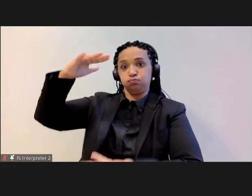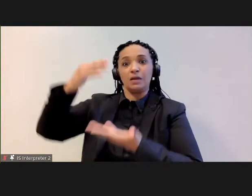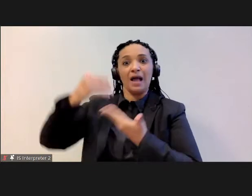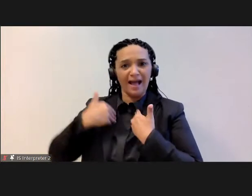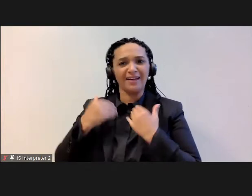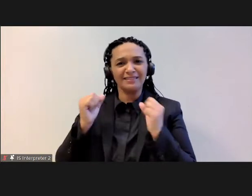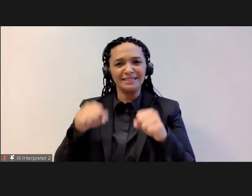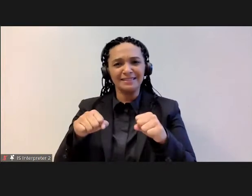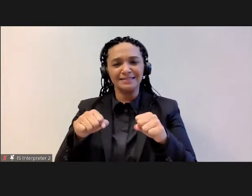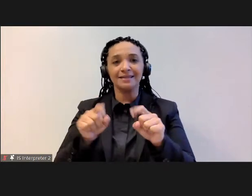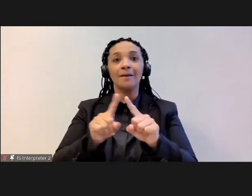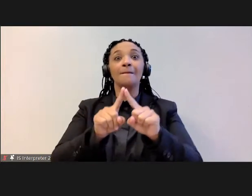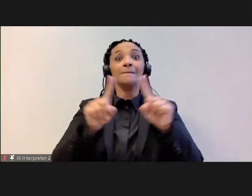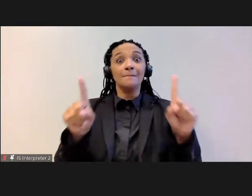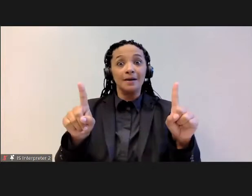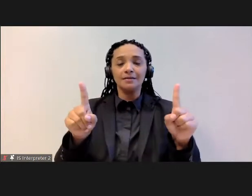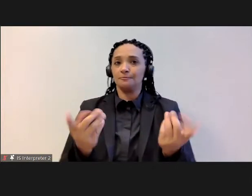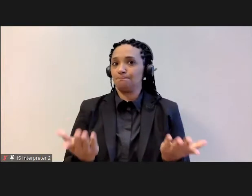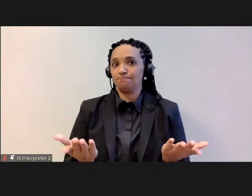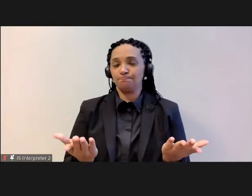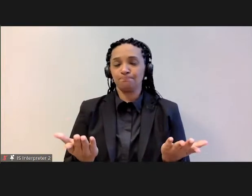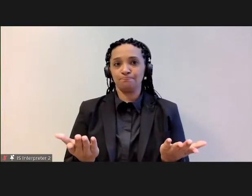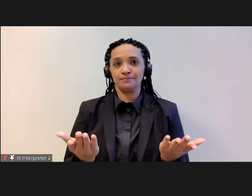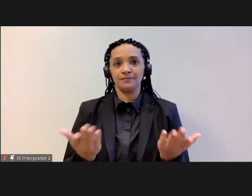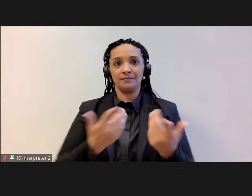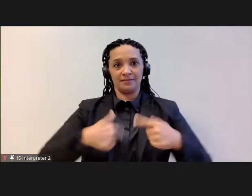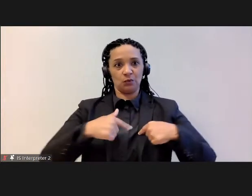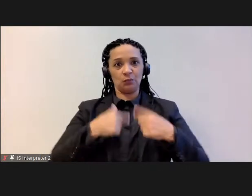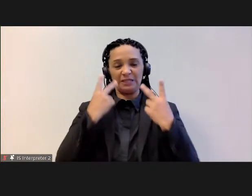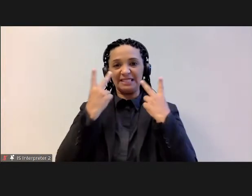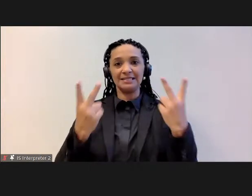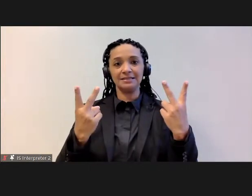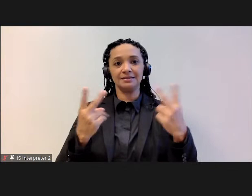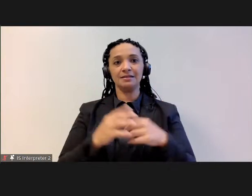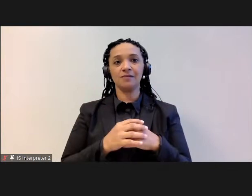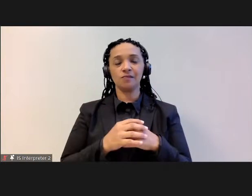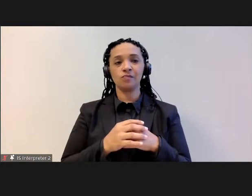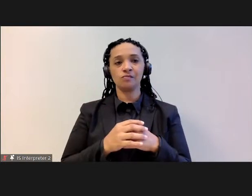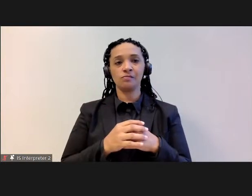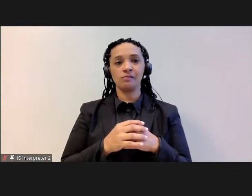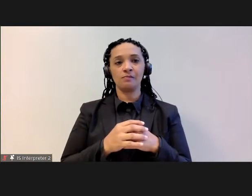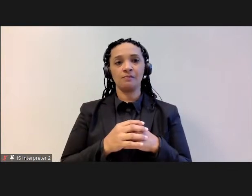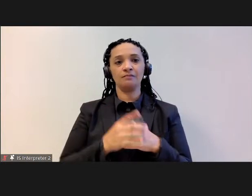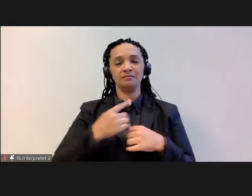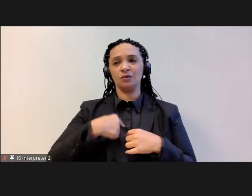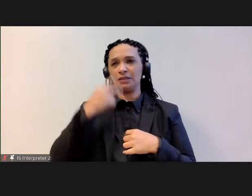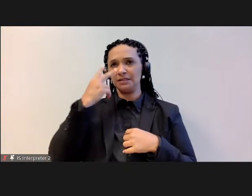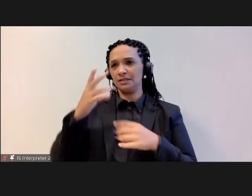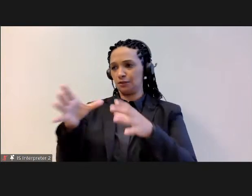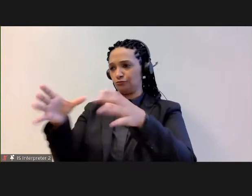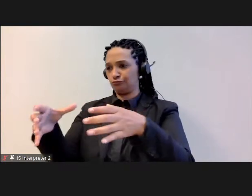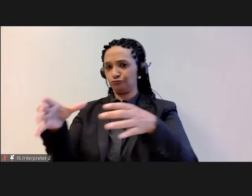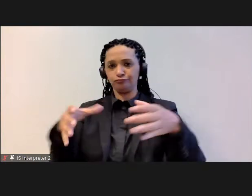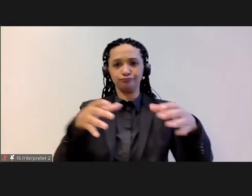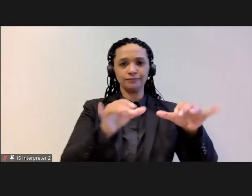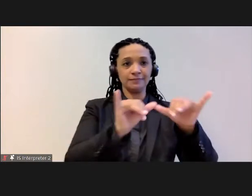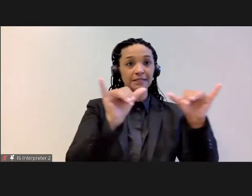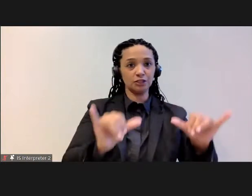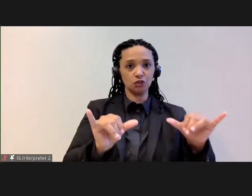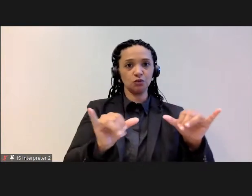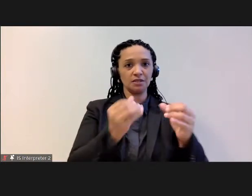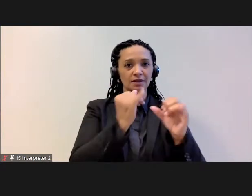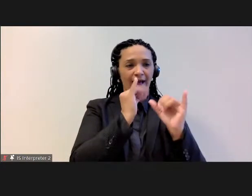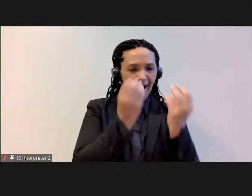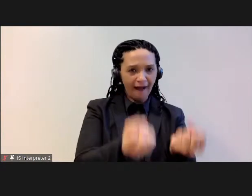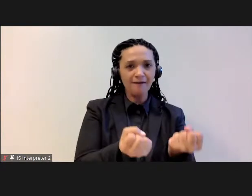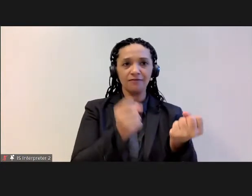but there are sometimes in websites of national statistical institutions, but unfortunately, access